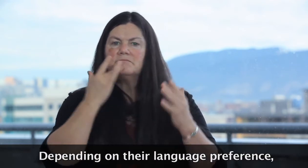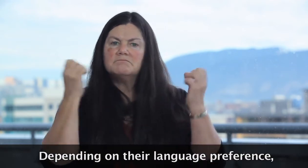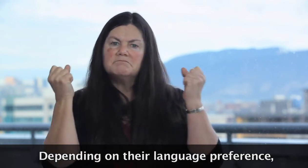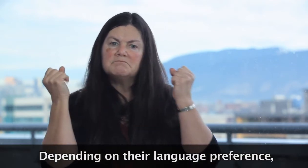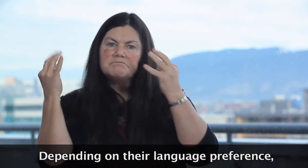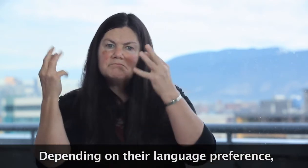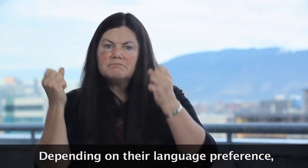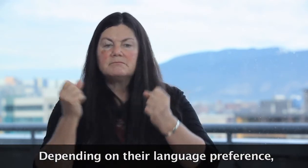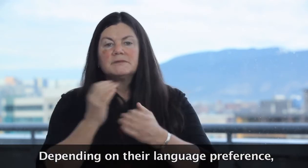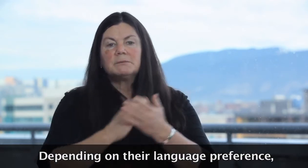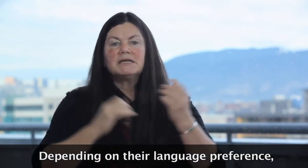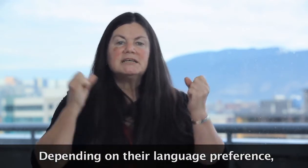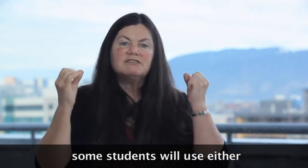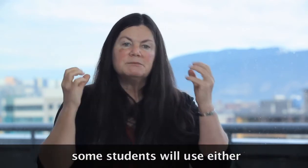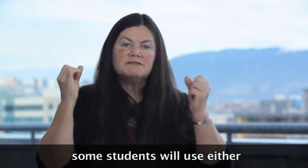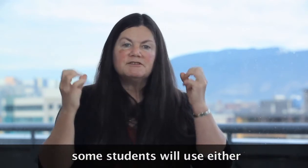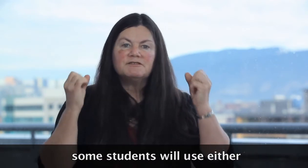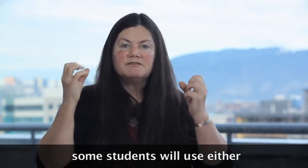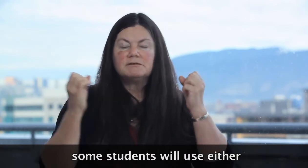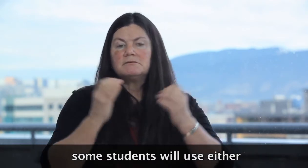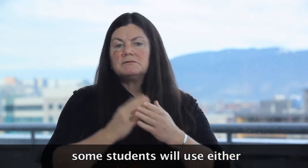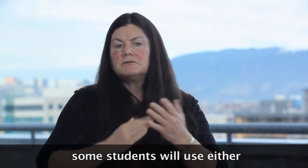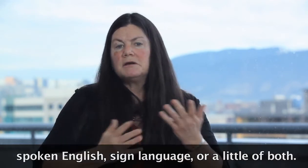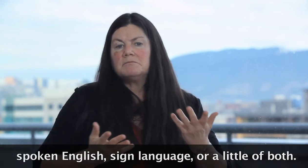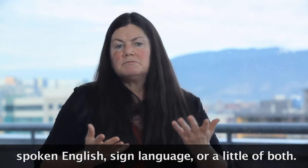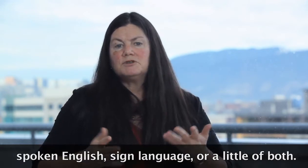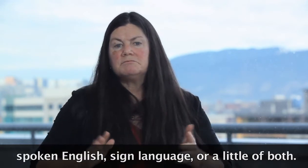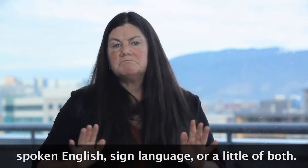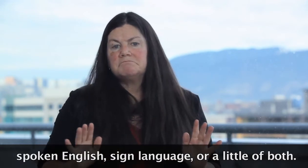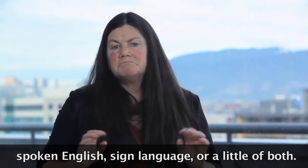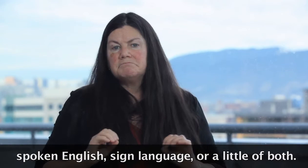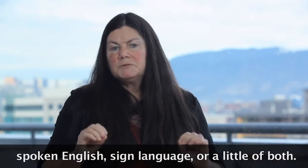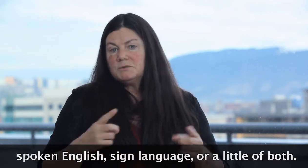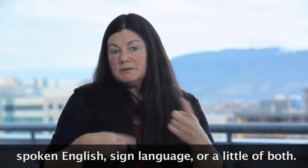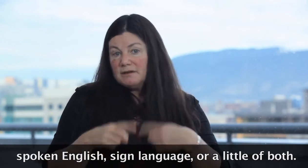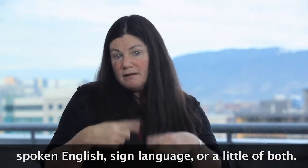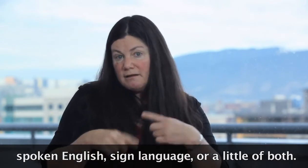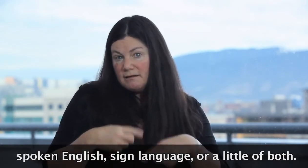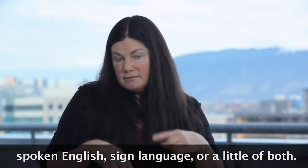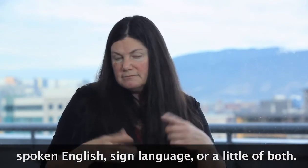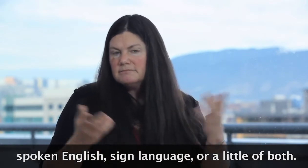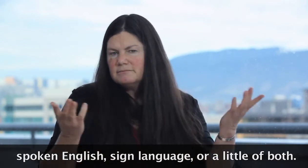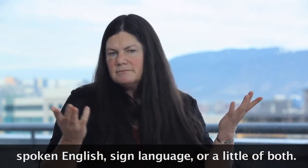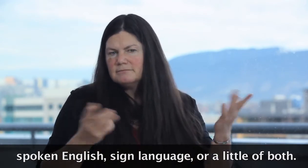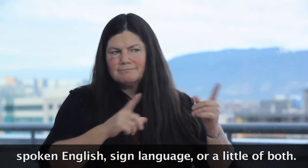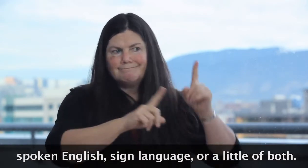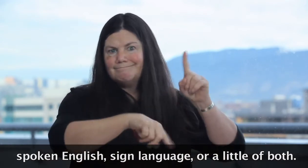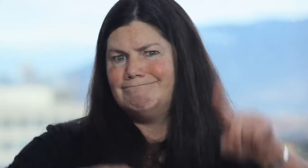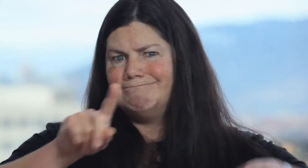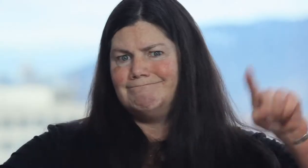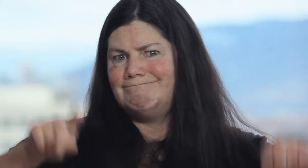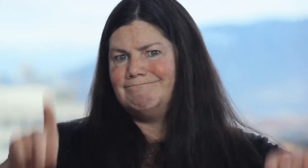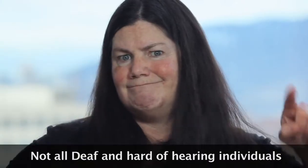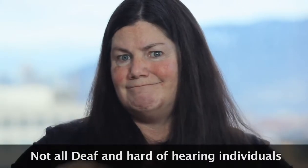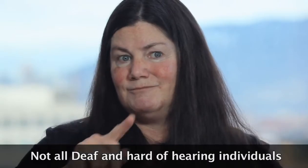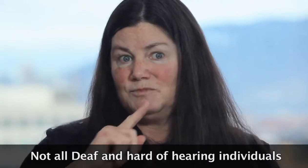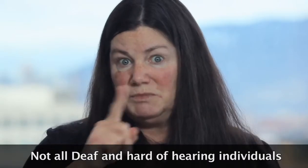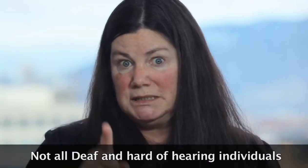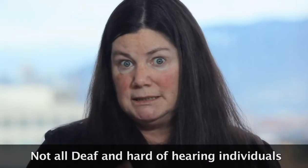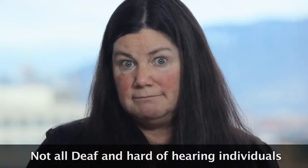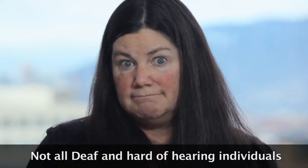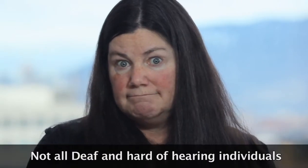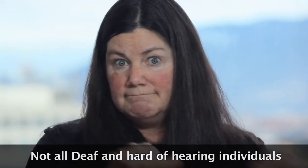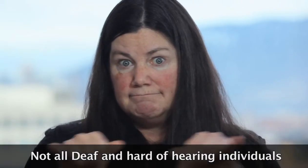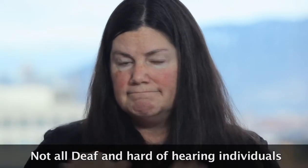students. Depending on their language preference, some students will use either spoken English, sign language, or a little of both. Not